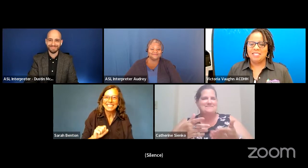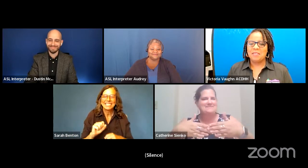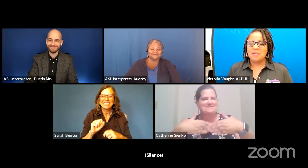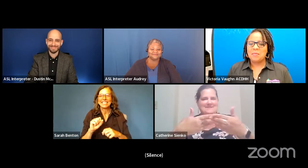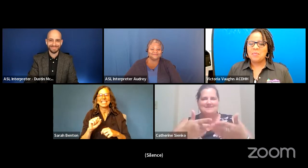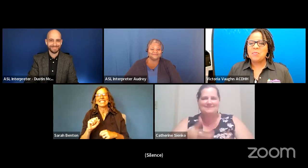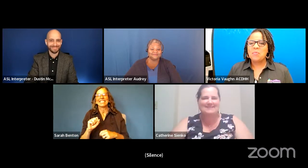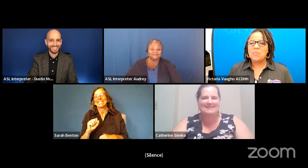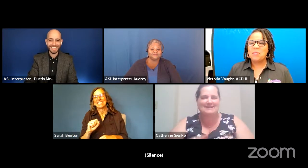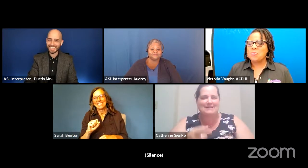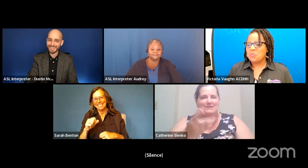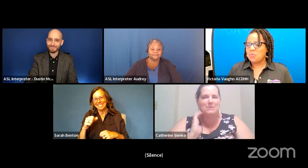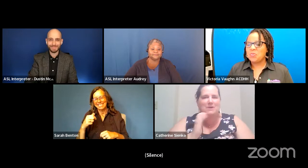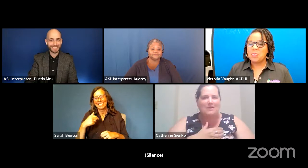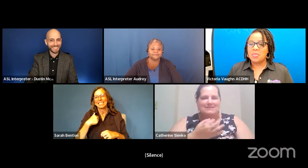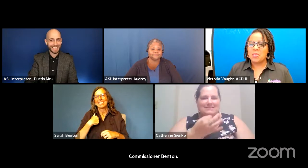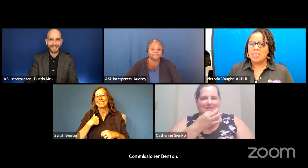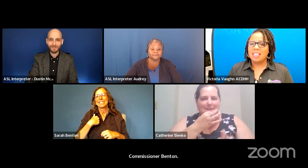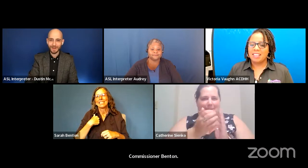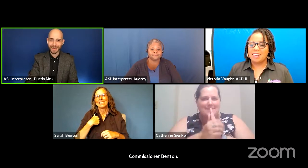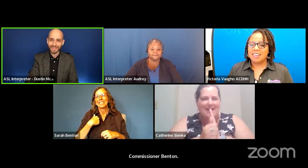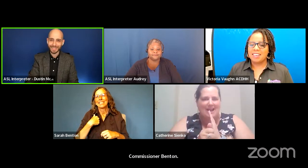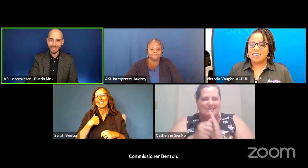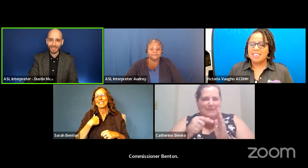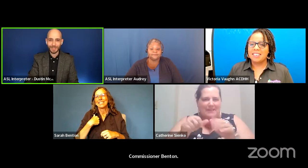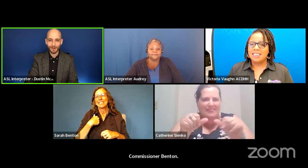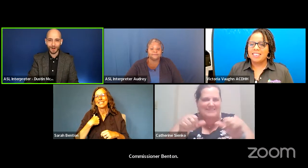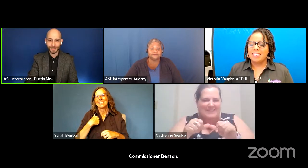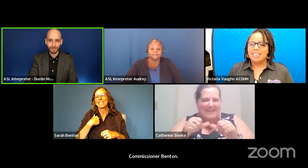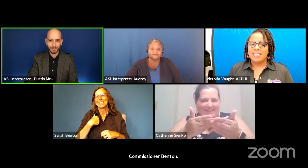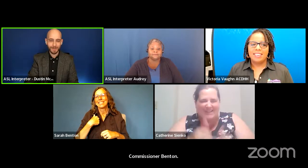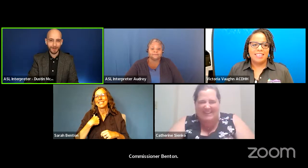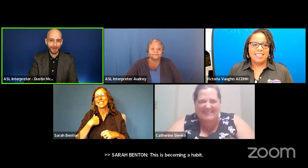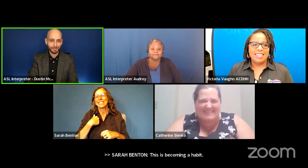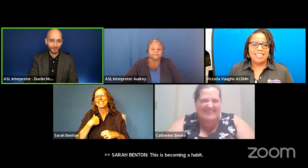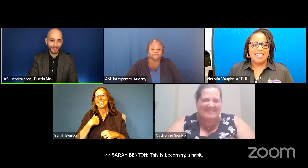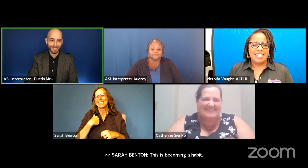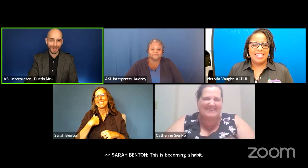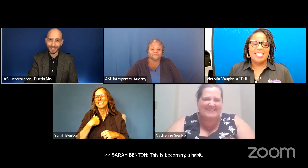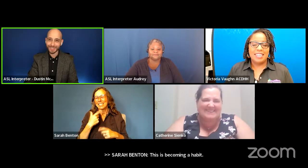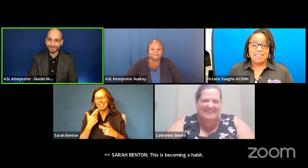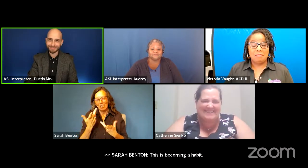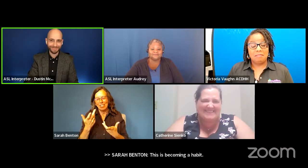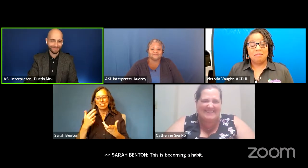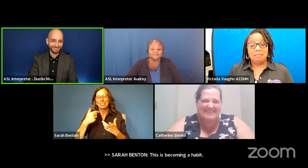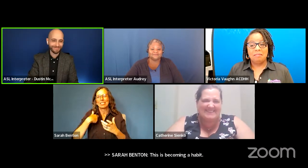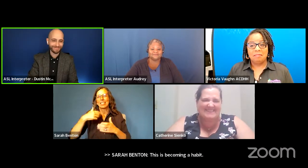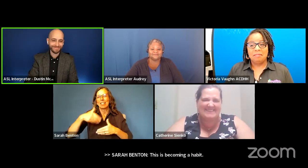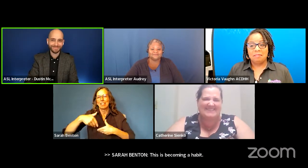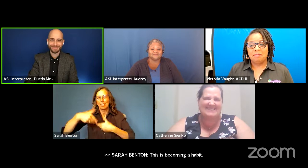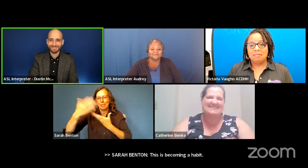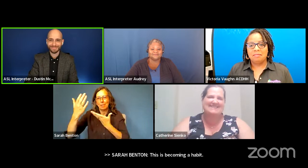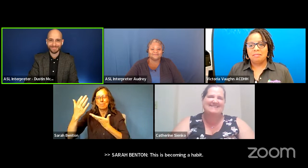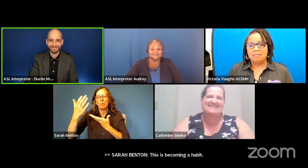This is becoming a habit. Yep, take it away. You're our subject matter expert in this area.